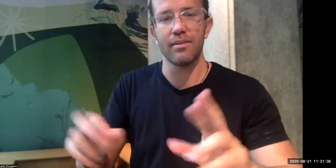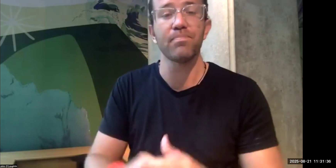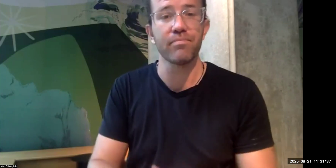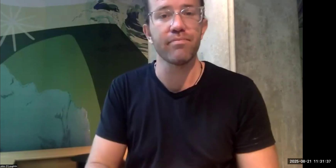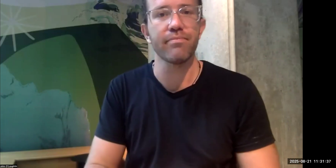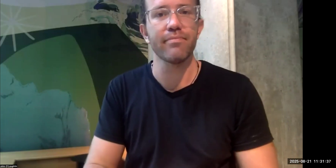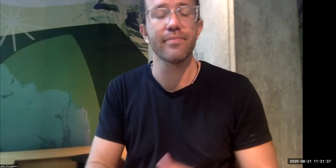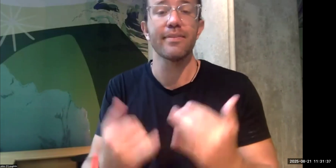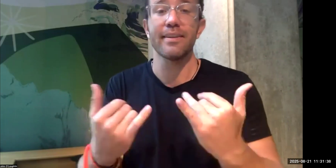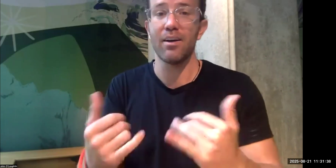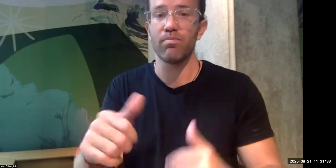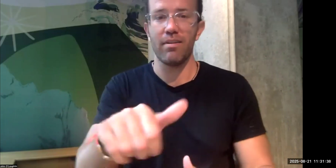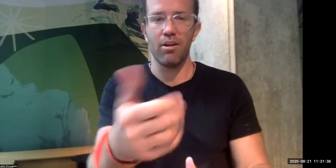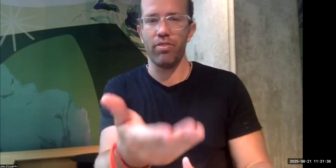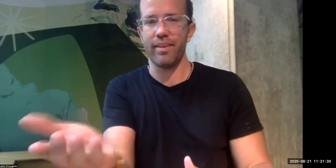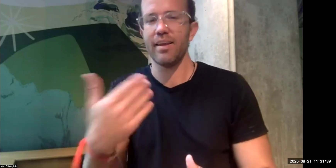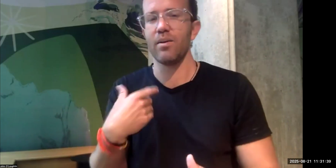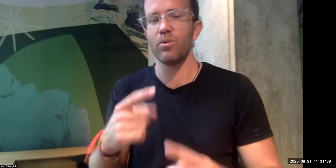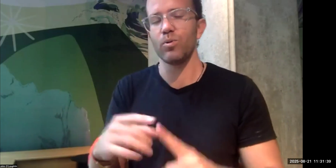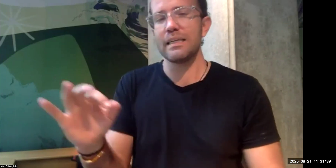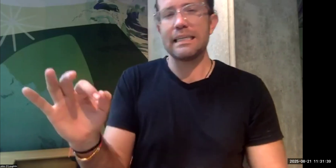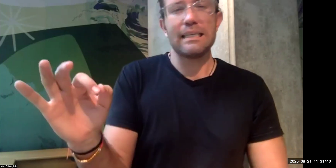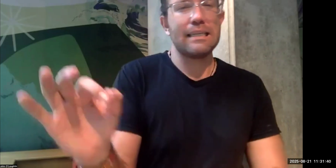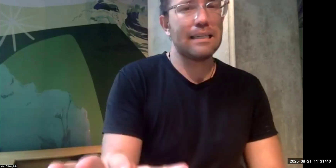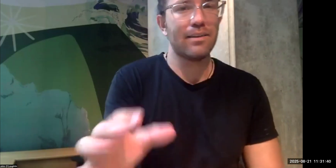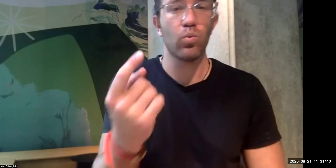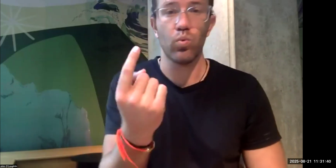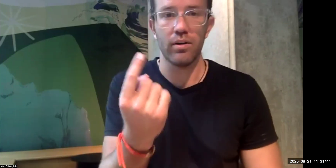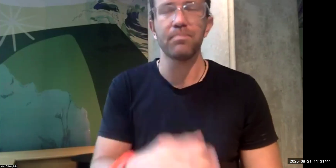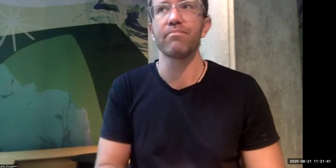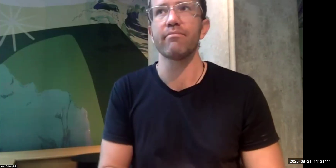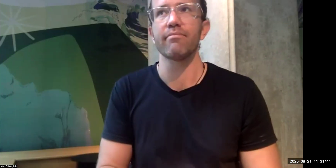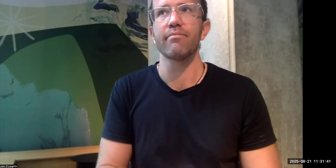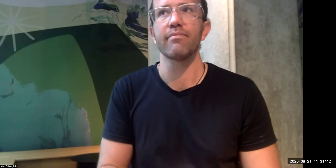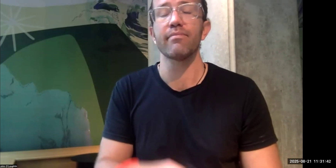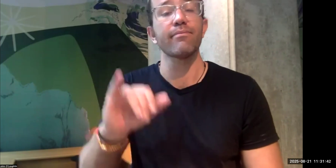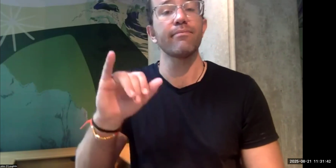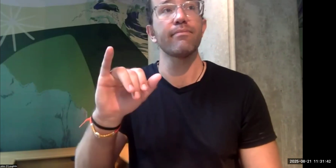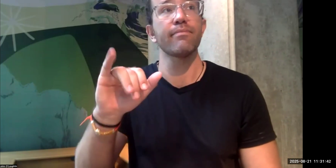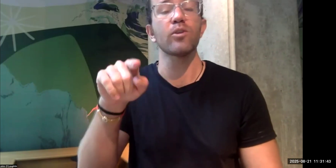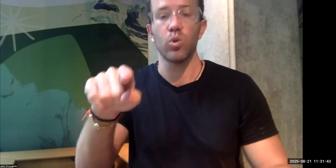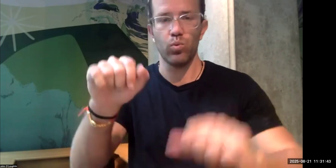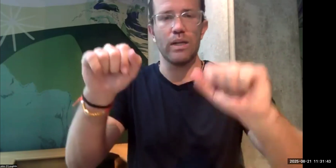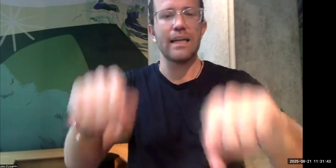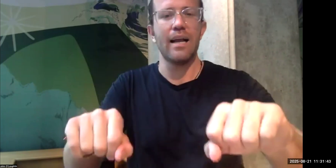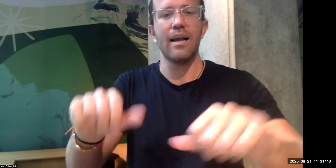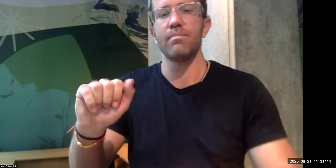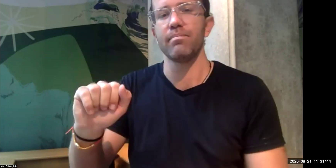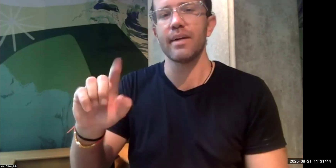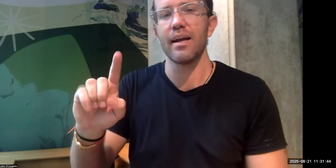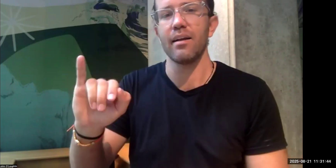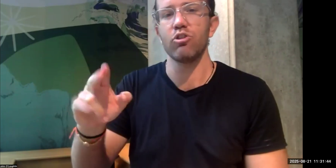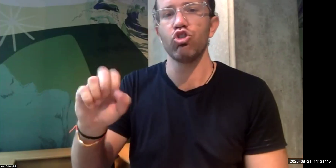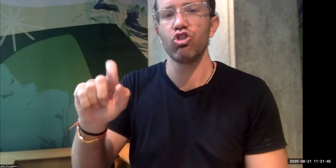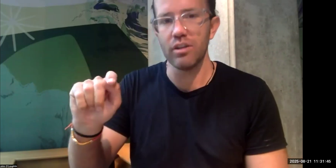be more comfortable signing with the deaf community. Another thing, just a little tip to give you,